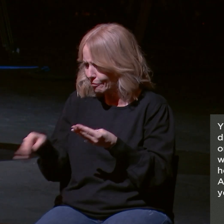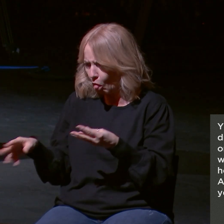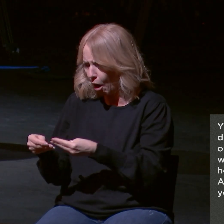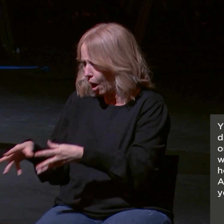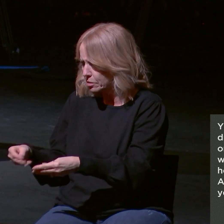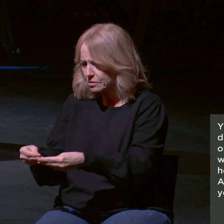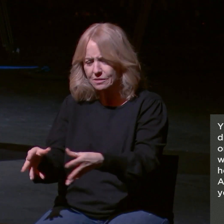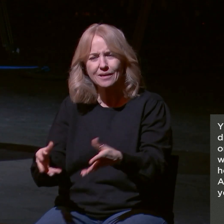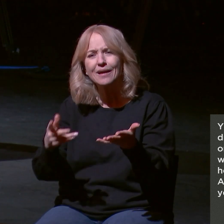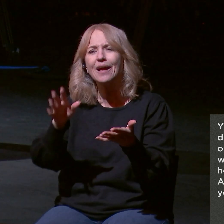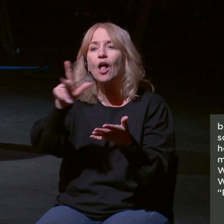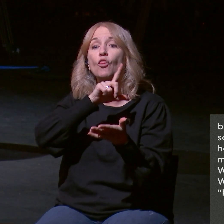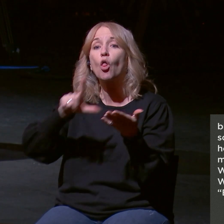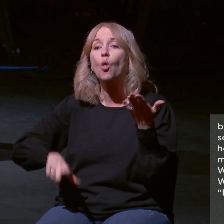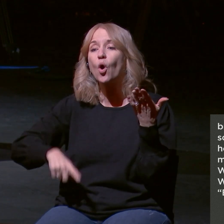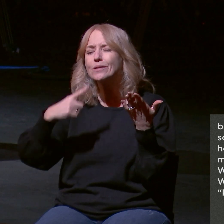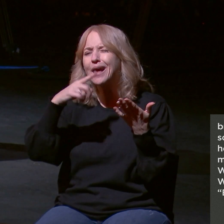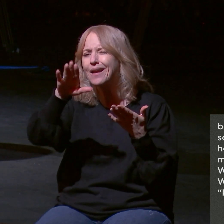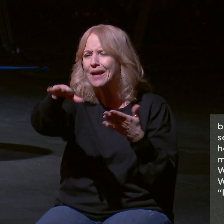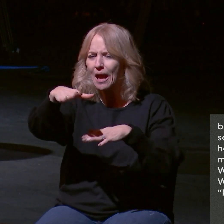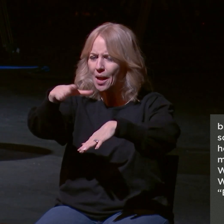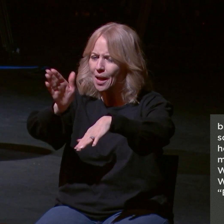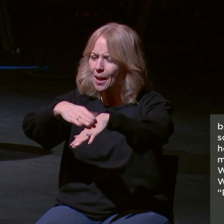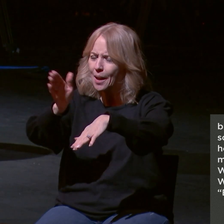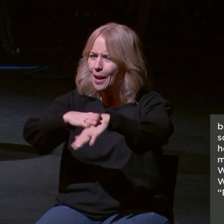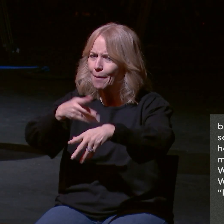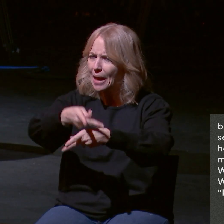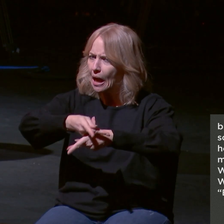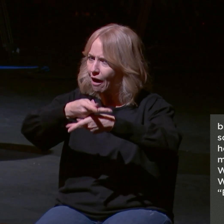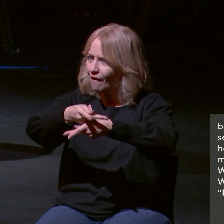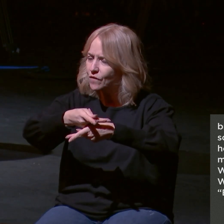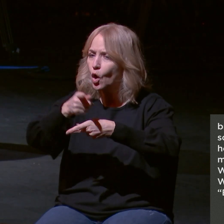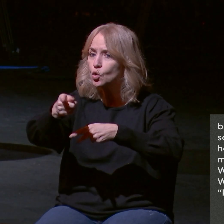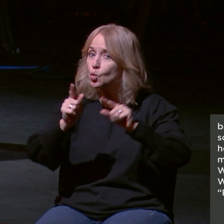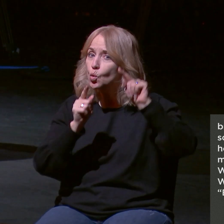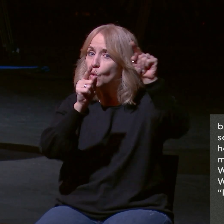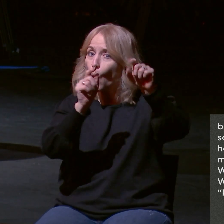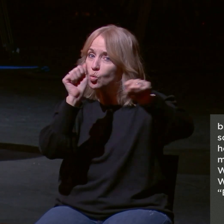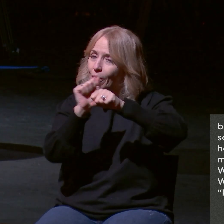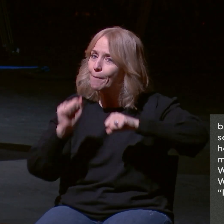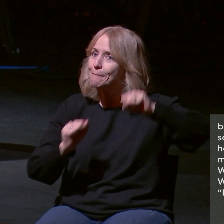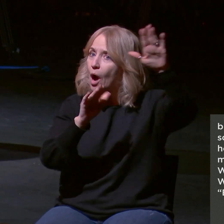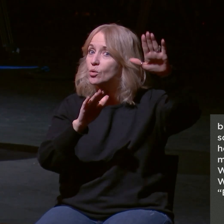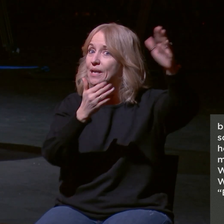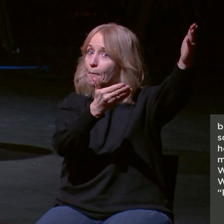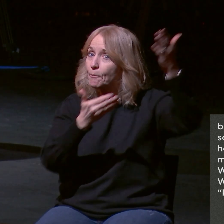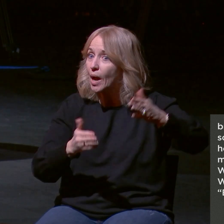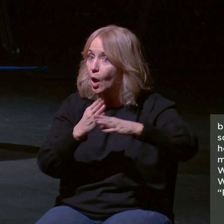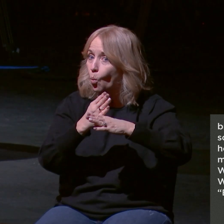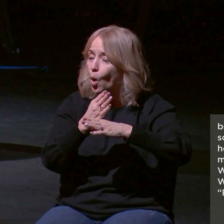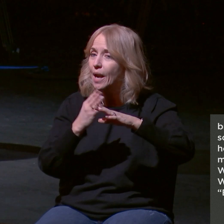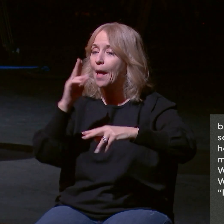ways. Go up into the mountains and bring down timber and build my house so that I may take pleasure in it and be honored, says the